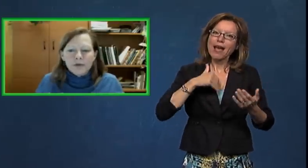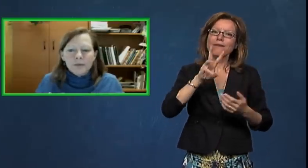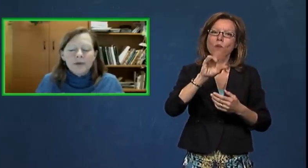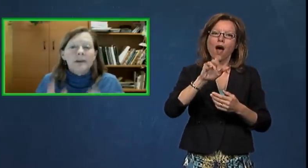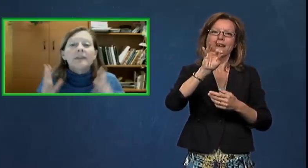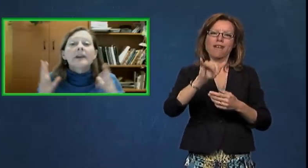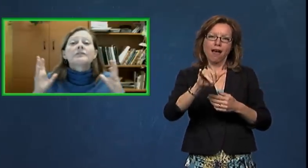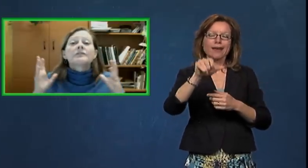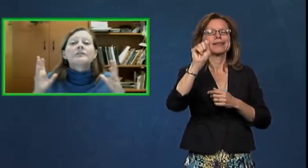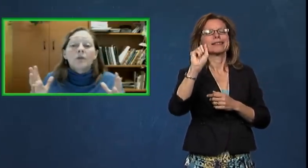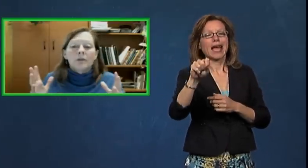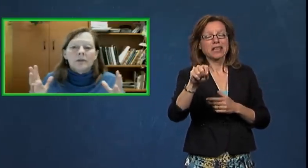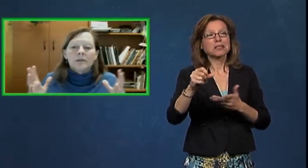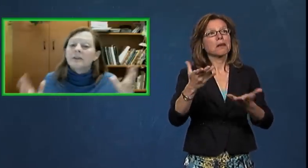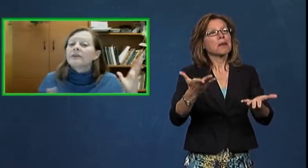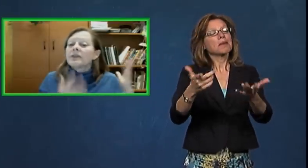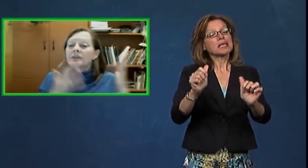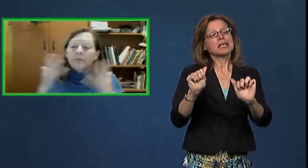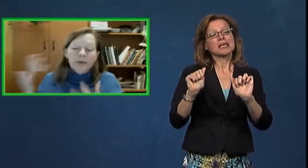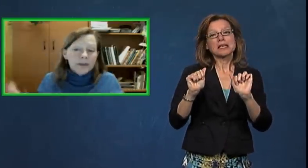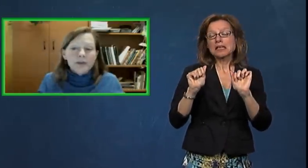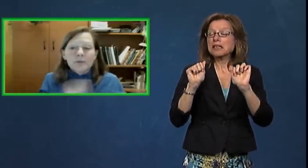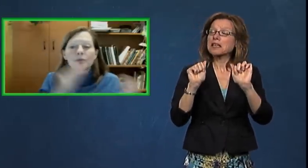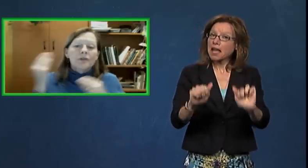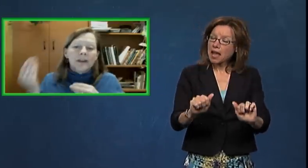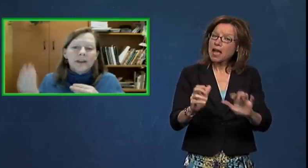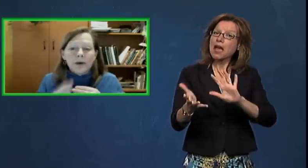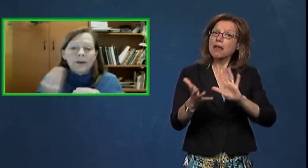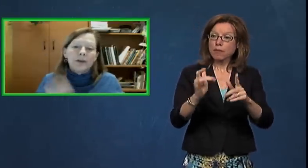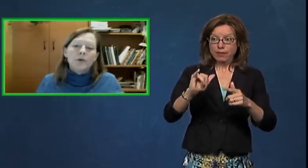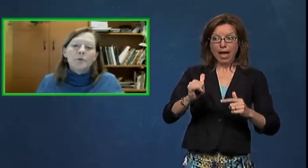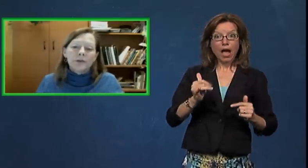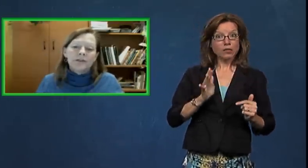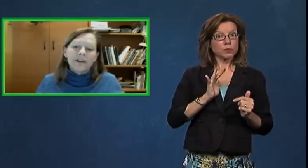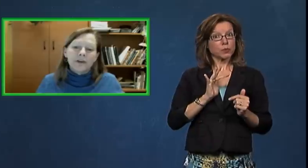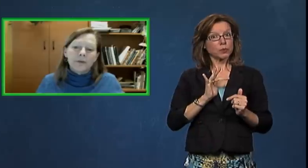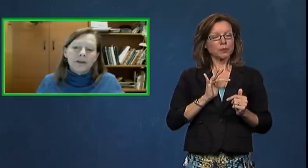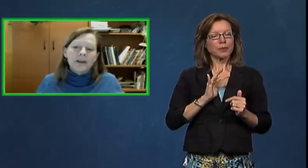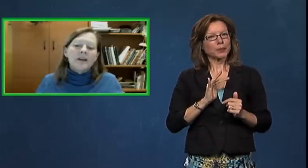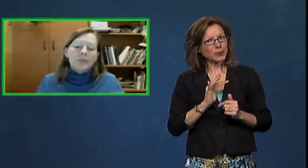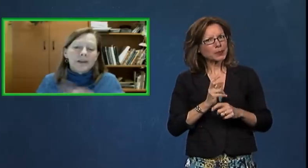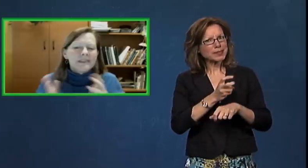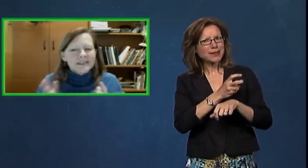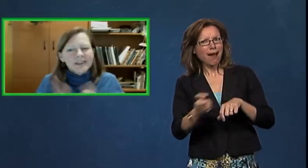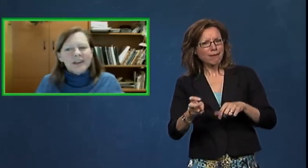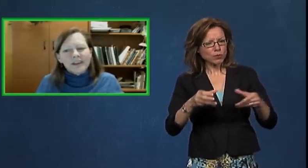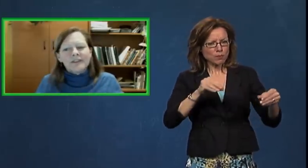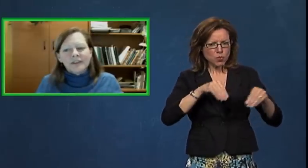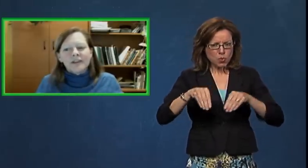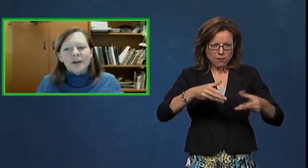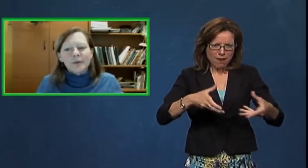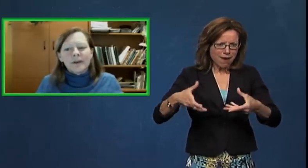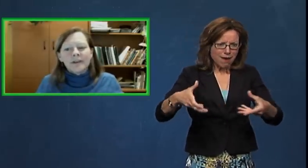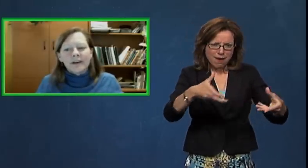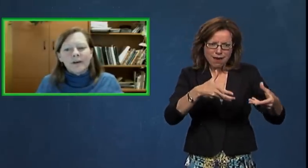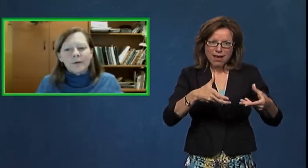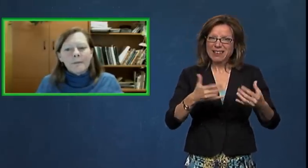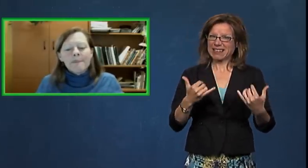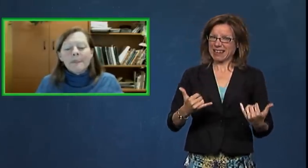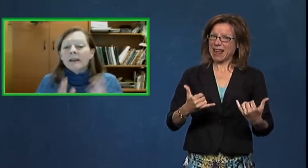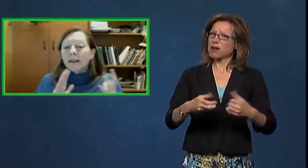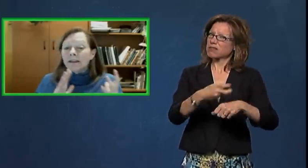be doable, and that's the goal, this ability to move anywhere in a mobile environment, but it's still kind of difficult right